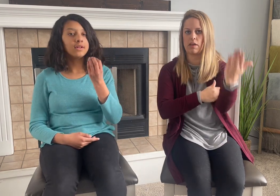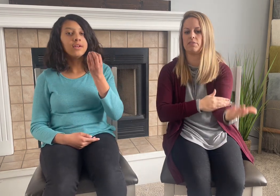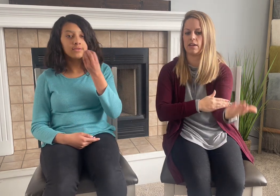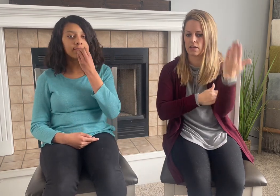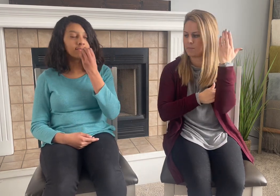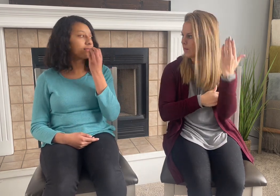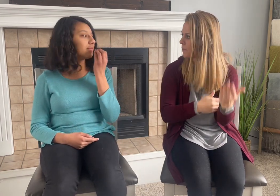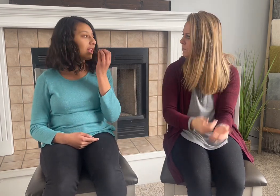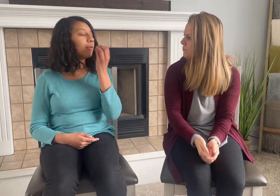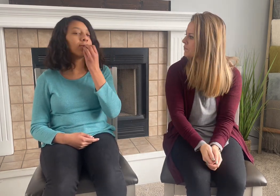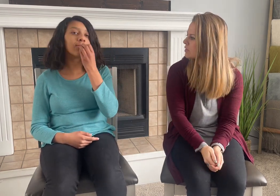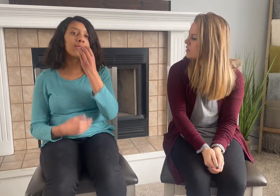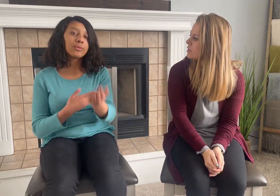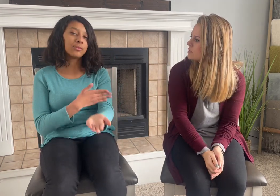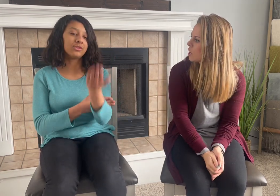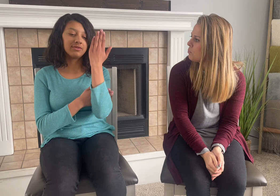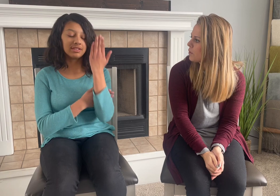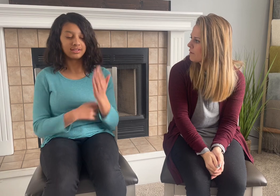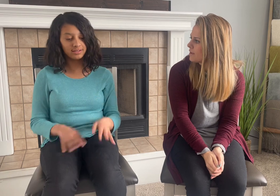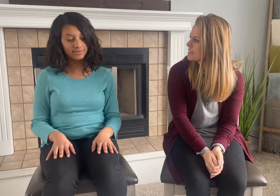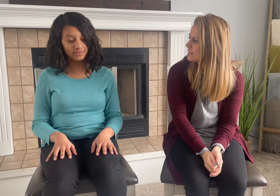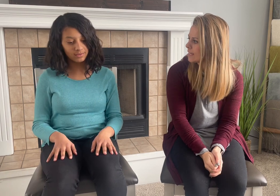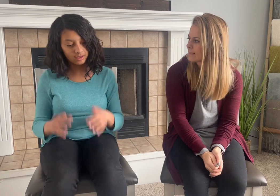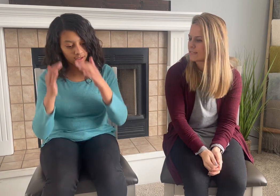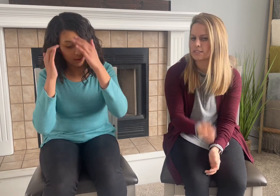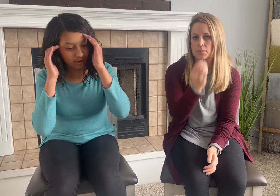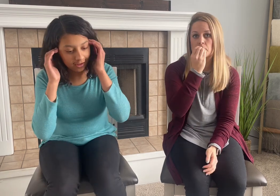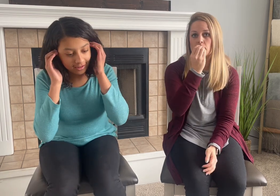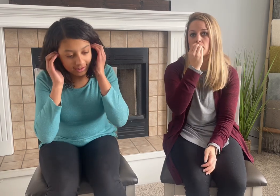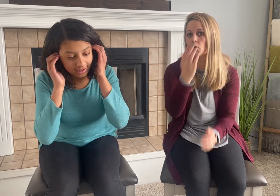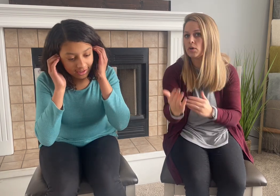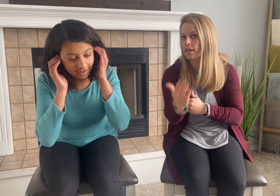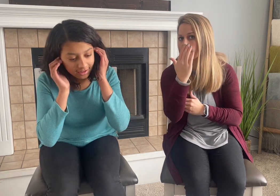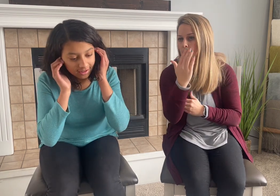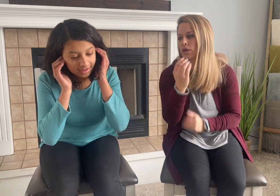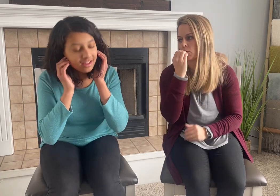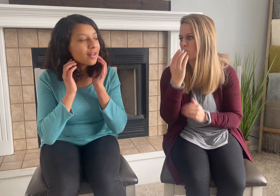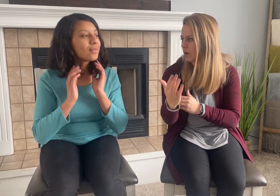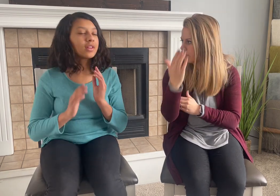left hand coming up. So breakfast like this. Food in the morning. Breakfast.